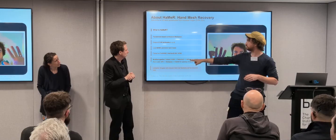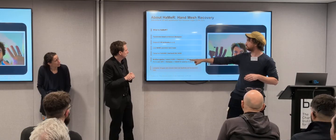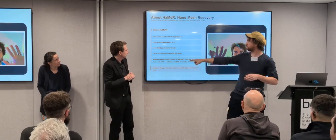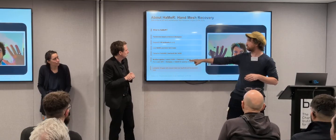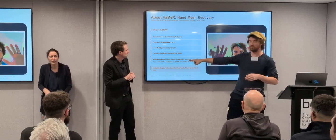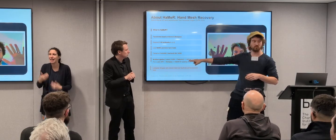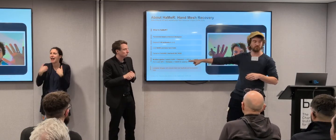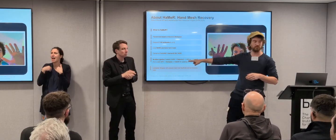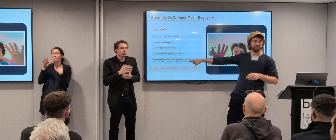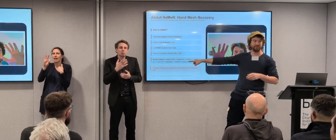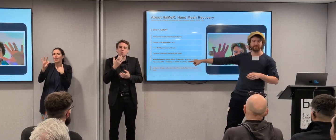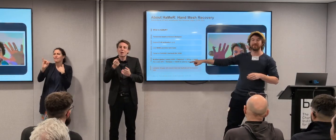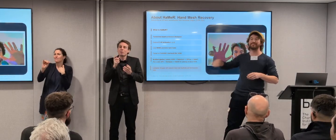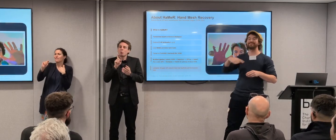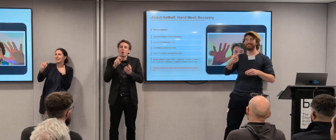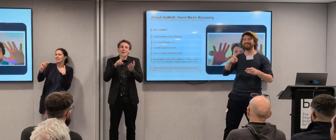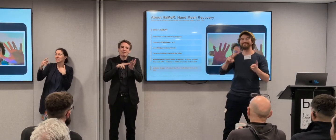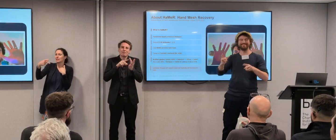fit pose.